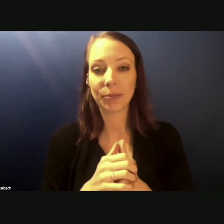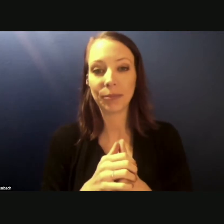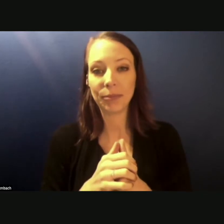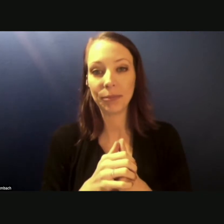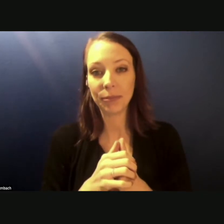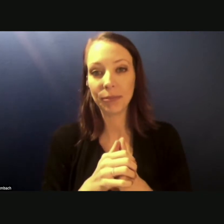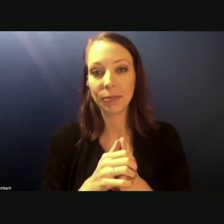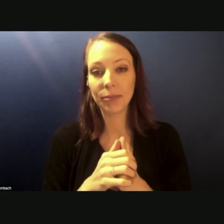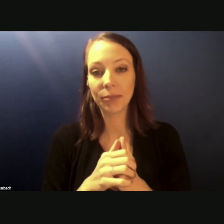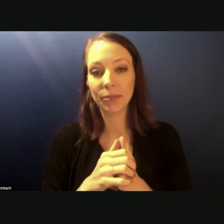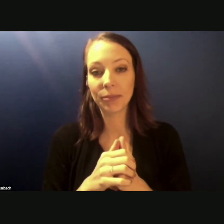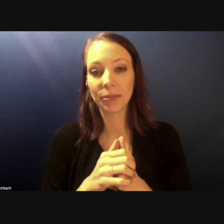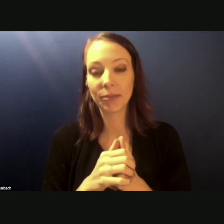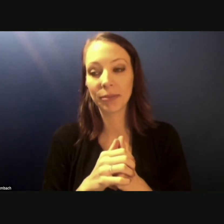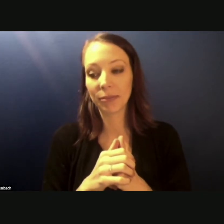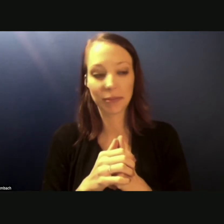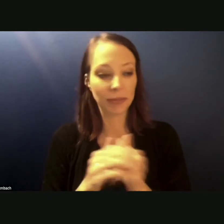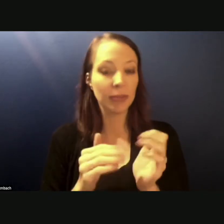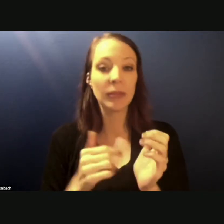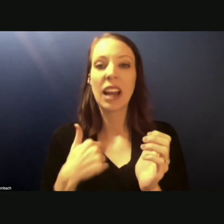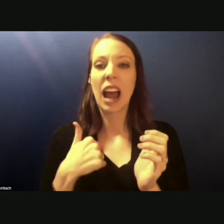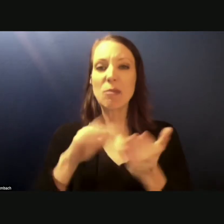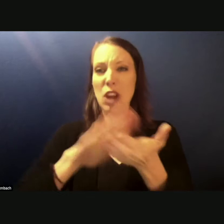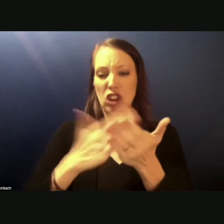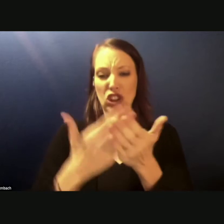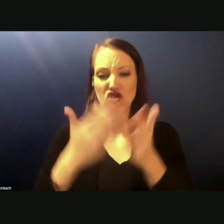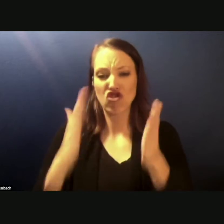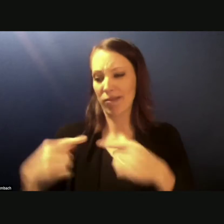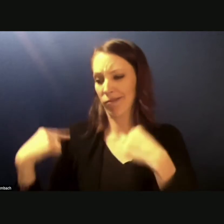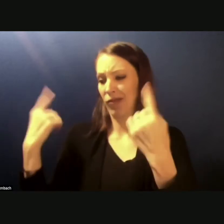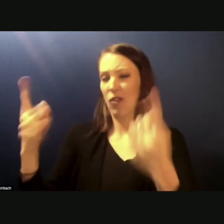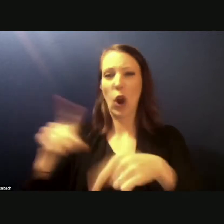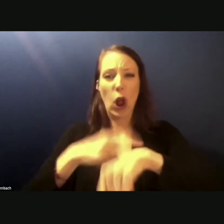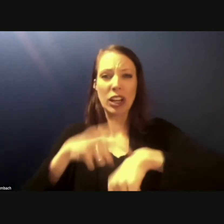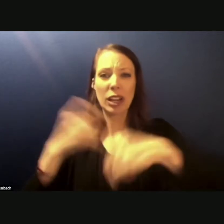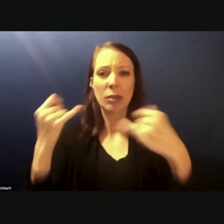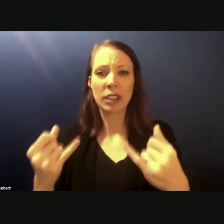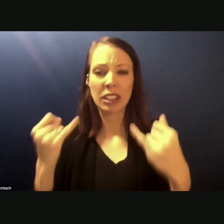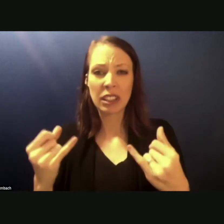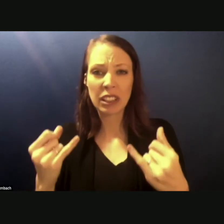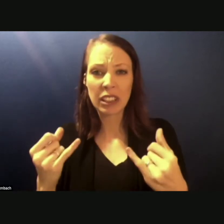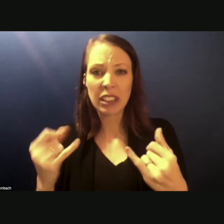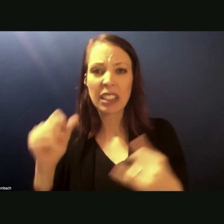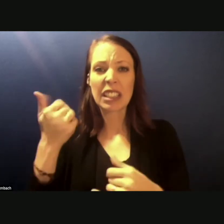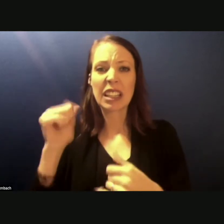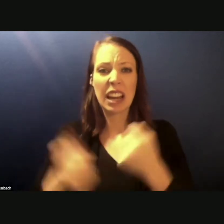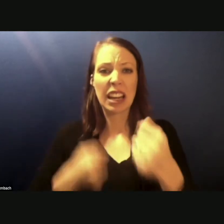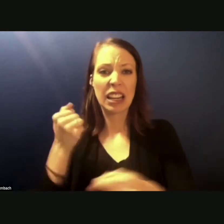And so I've been a chef for quite a while now. I've been cooking for like 10